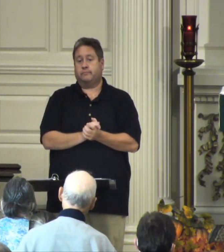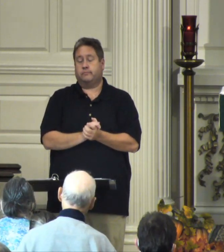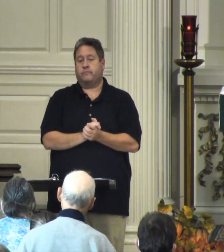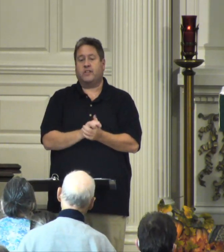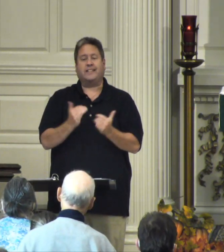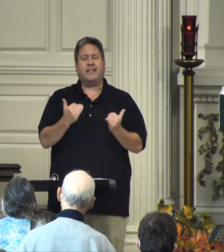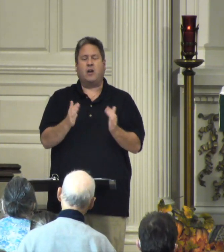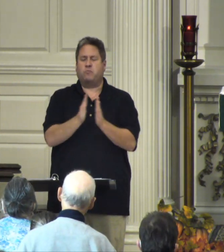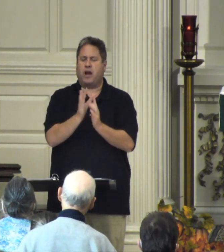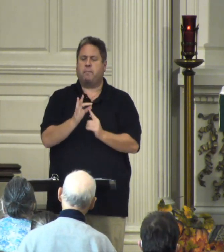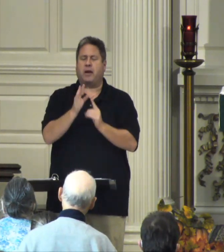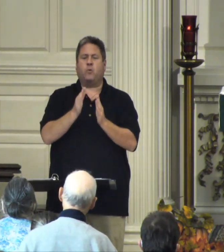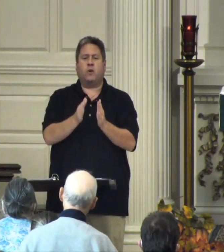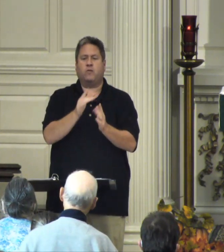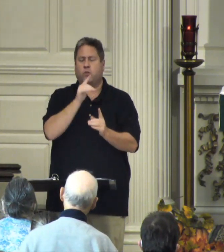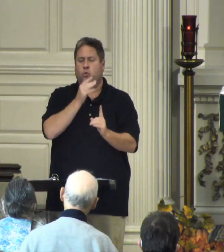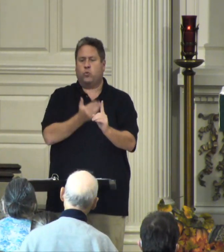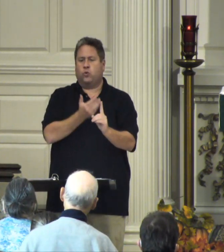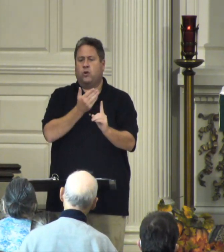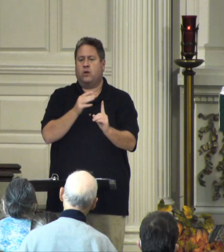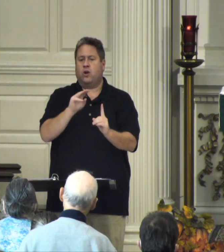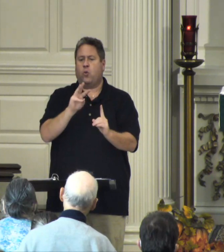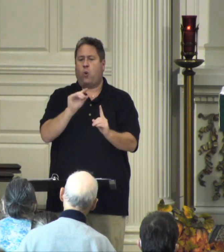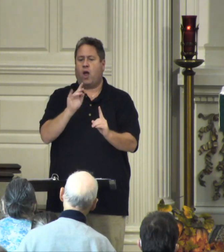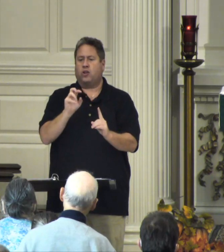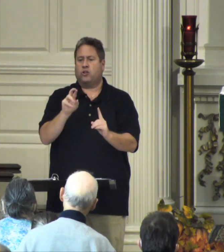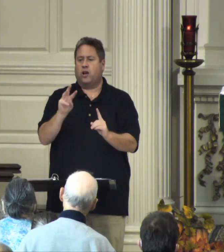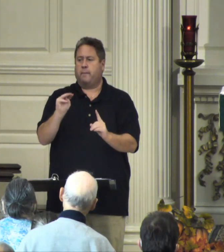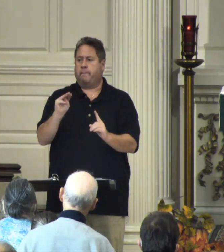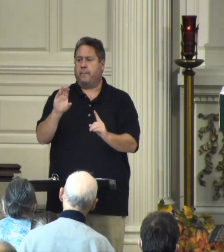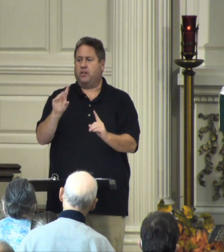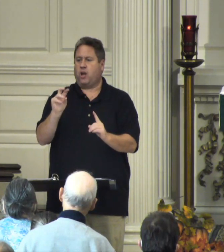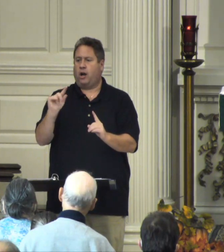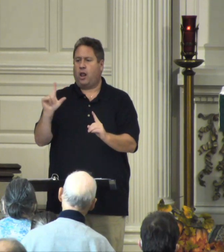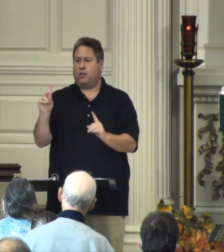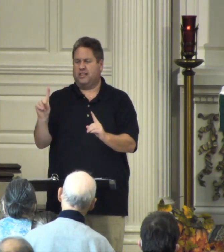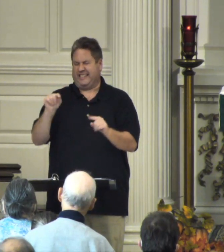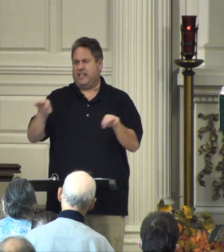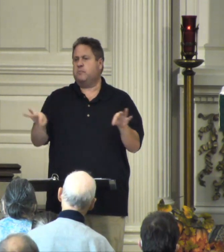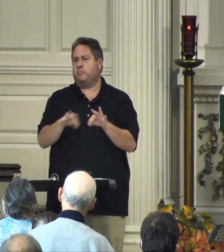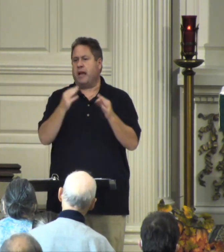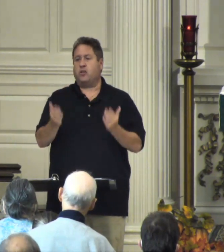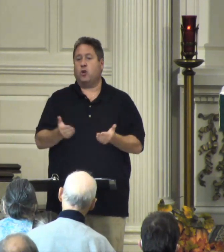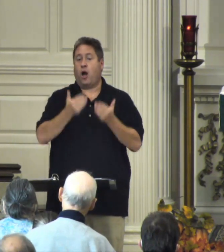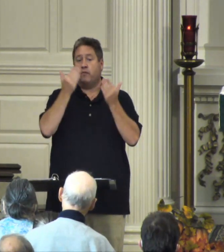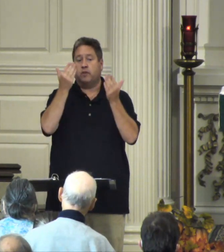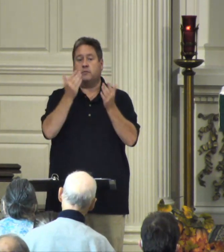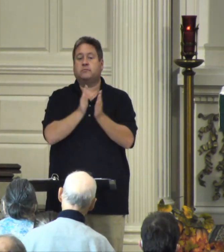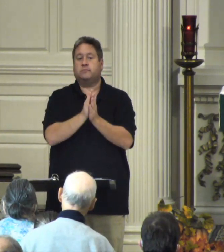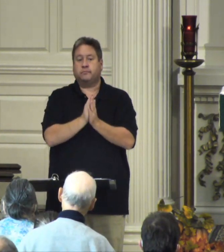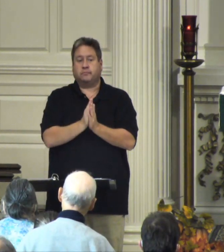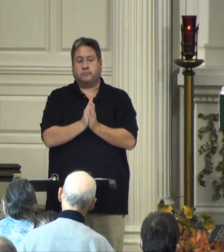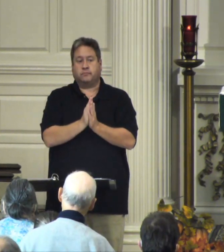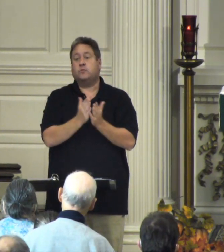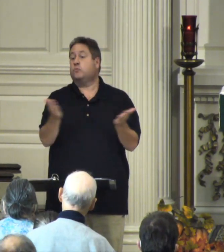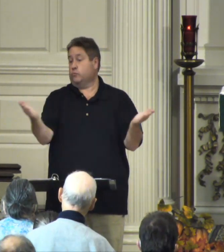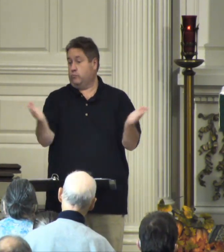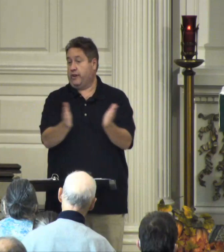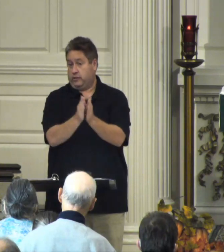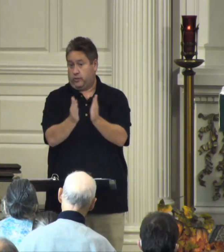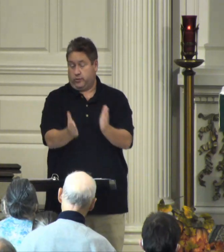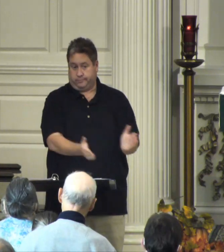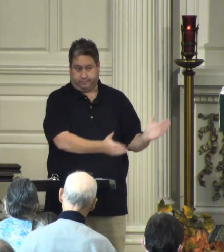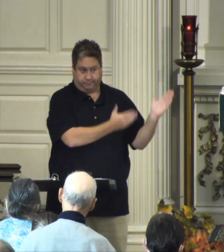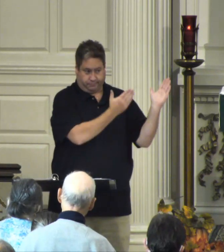And today we pray in a special way for Walter McDonald, for whom this Mass is being offered. We pray to the